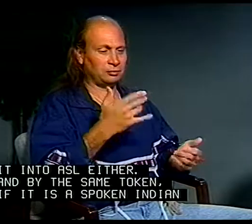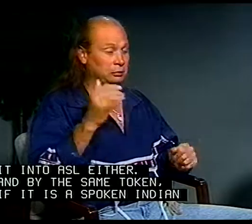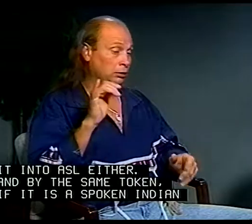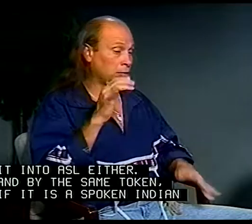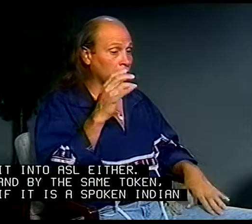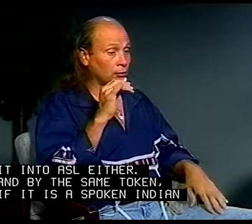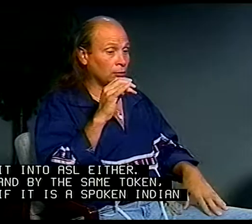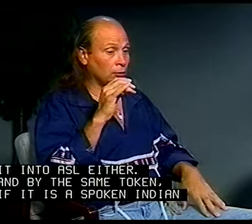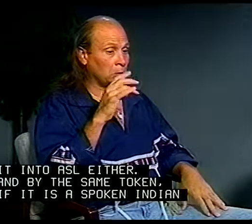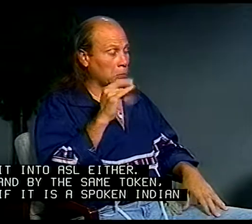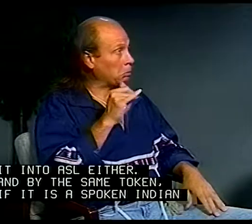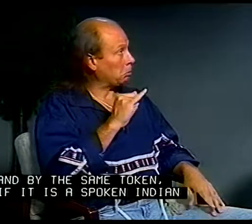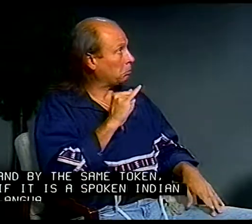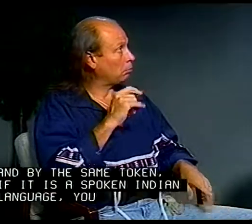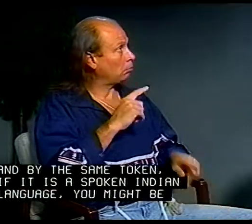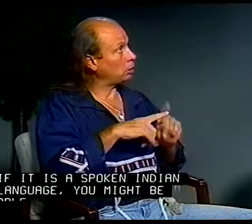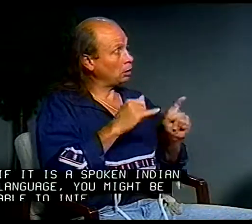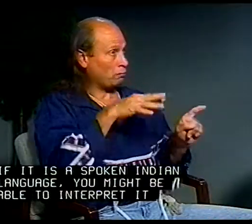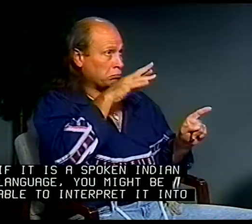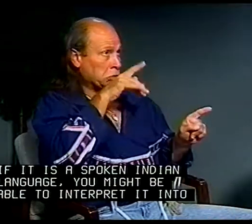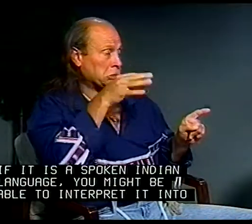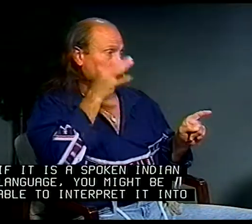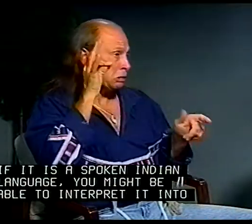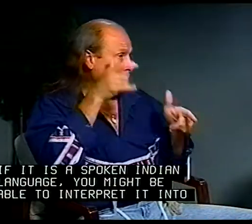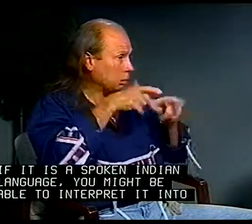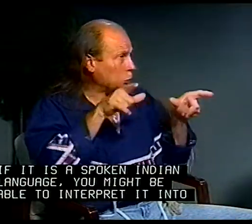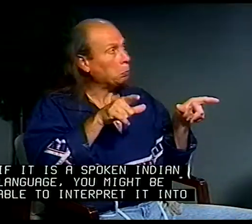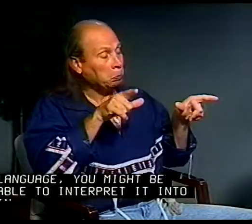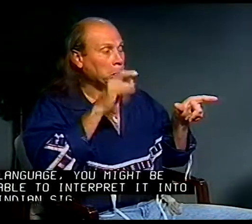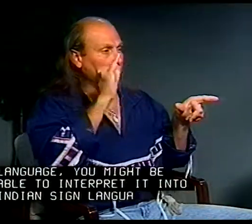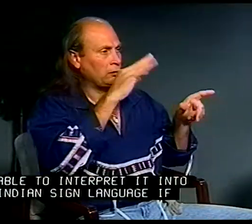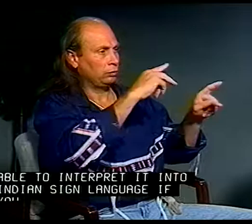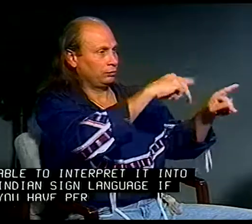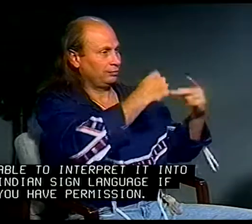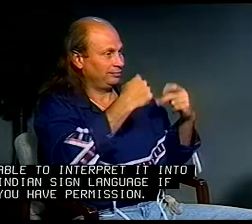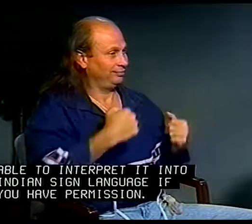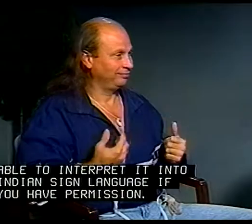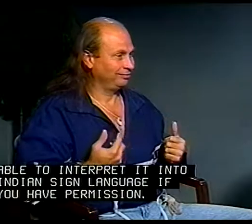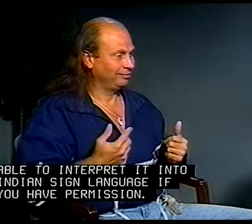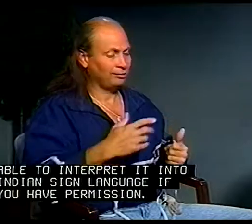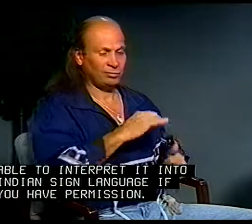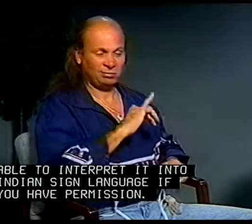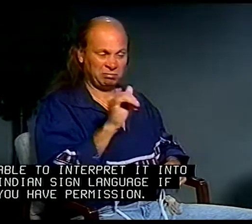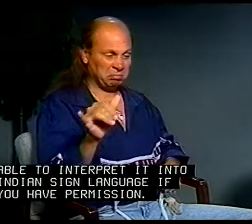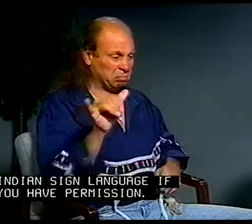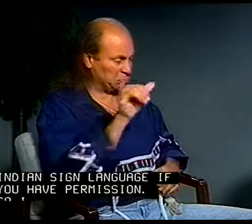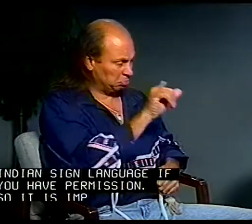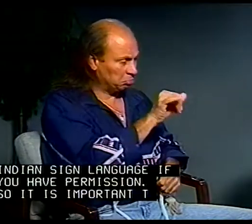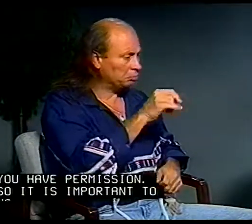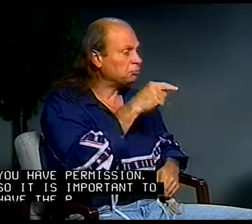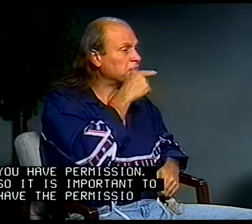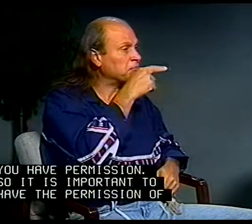And by the same token, if it's a spoken Indian language, you might be able to do so in Indian Sign Language if you have permission.